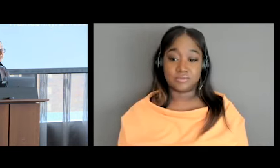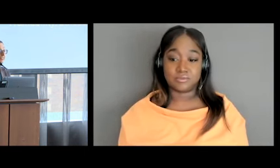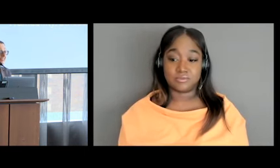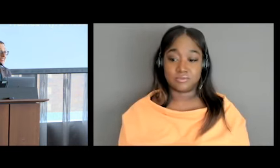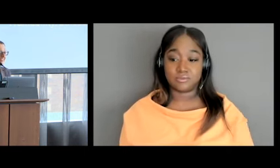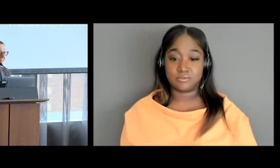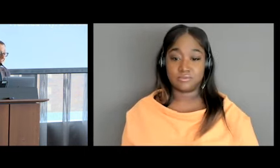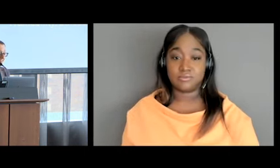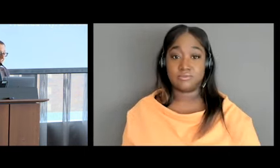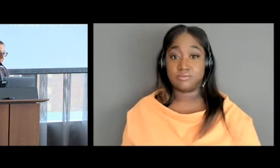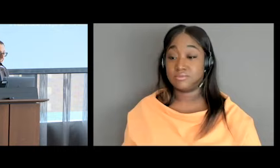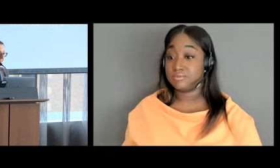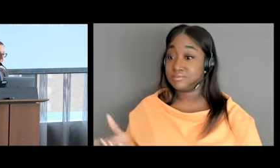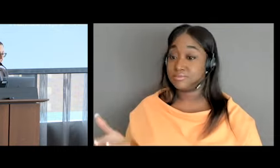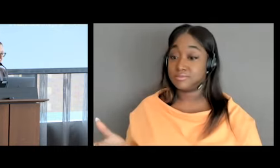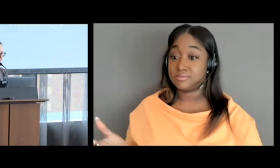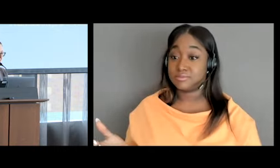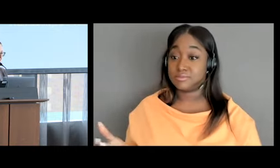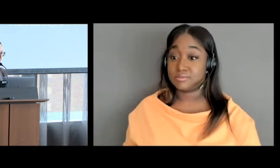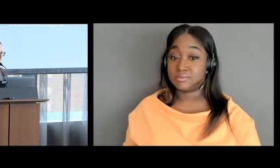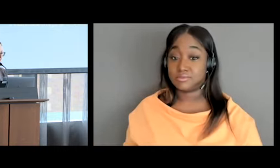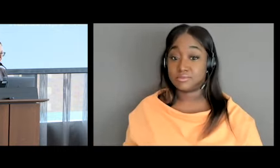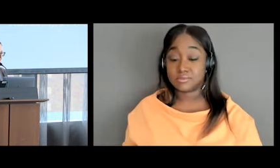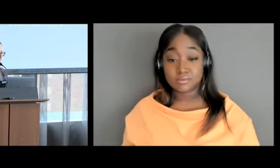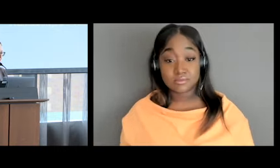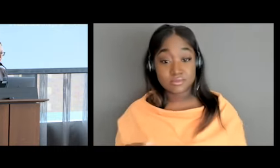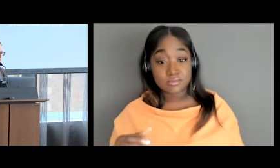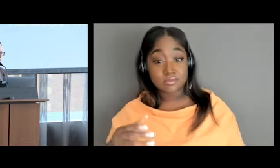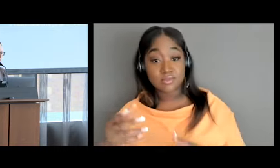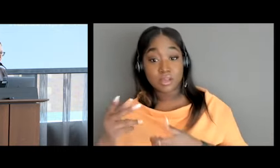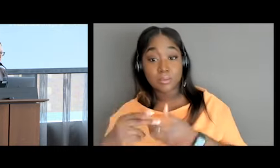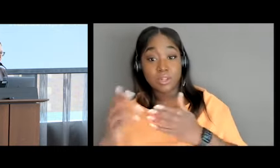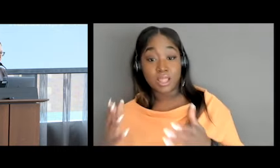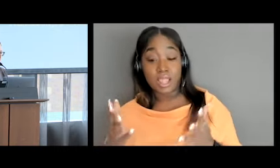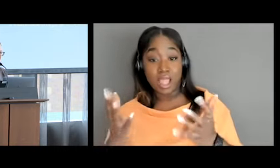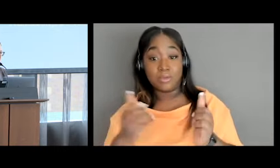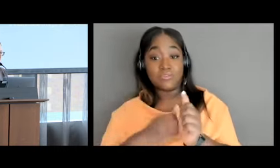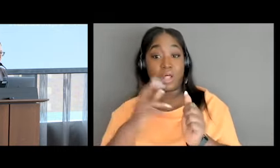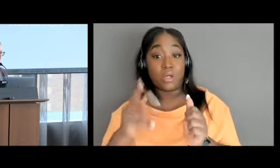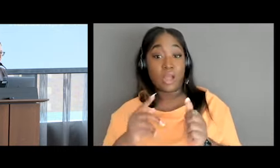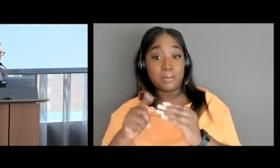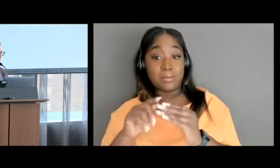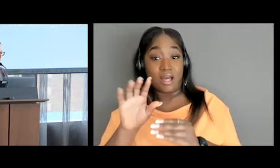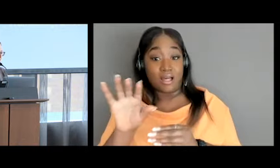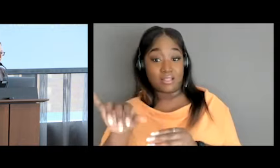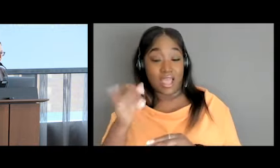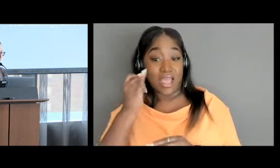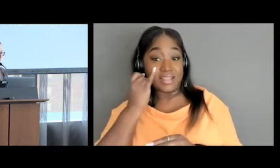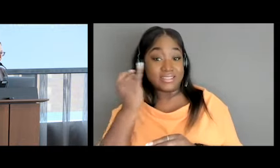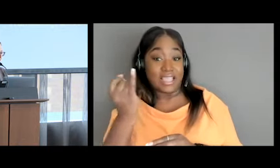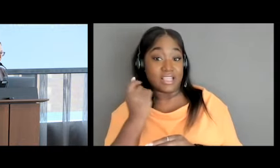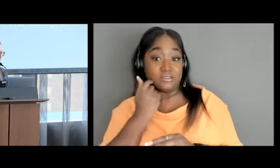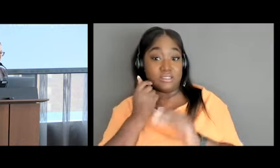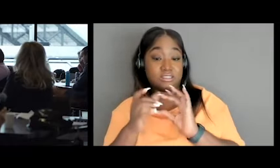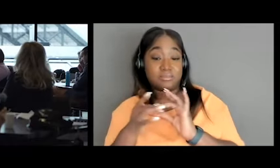Oh, yes. I would try to follow up on that idea as, thank you, Thomas, in